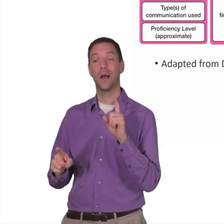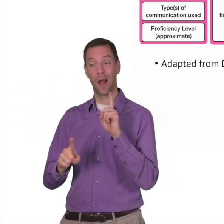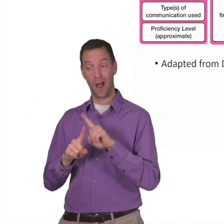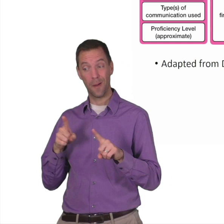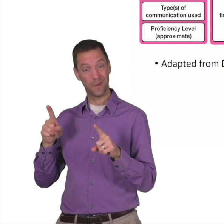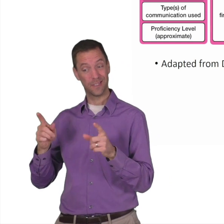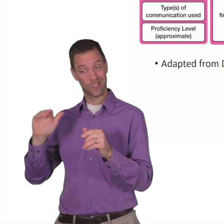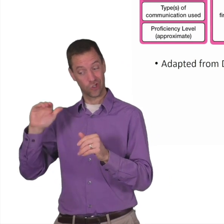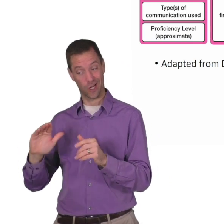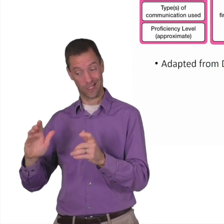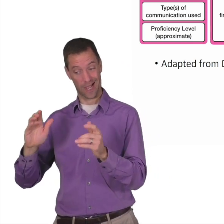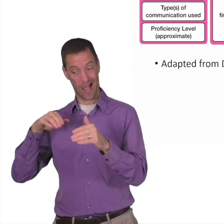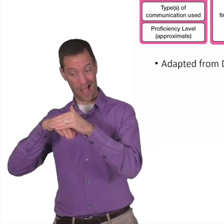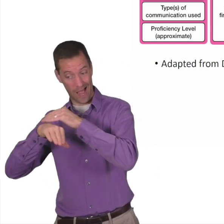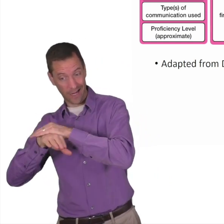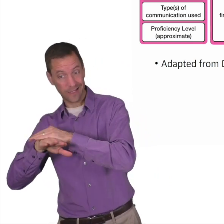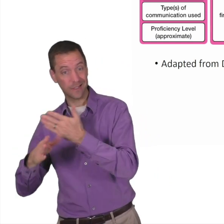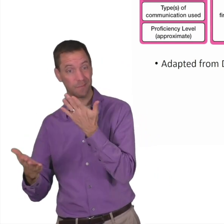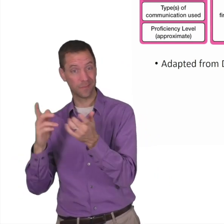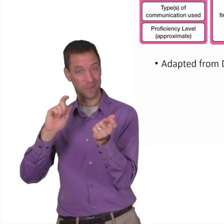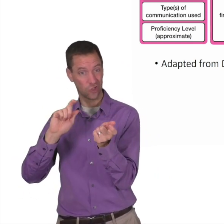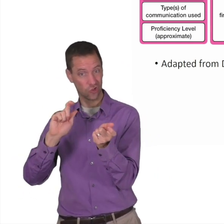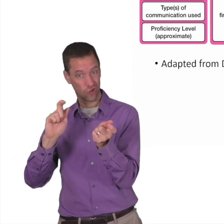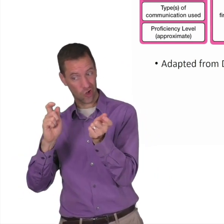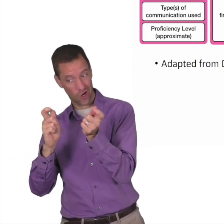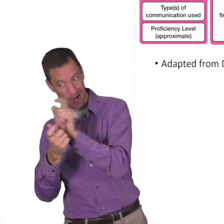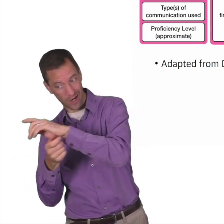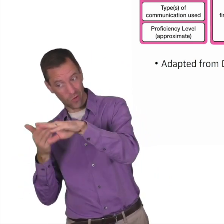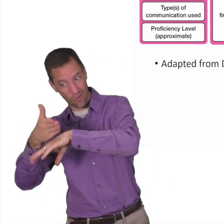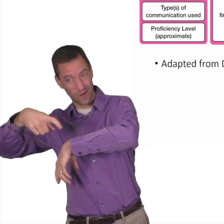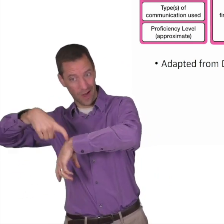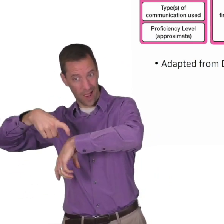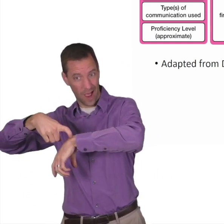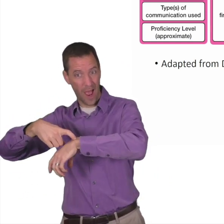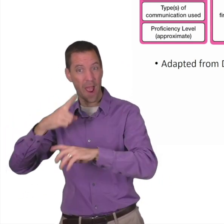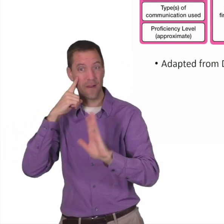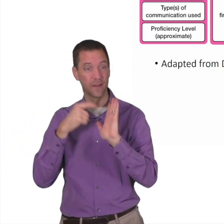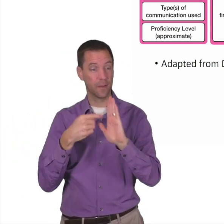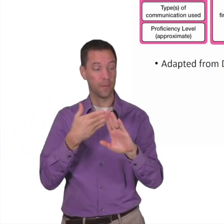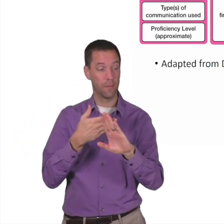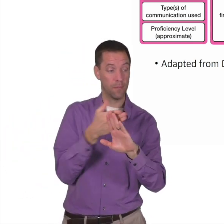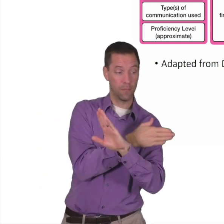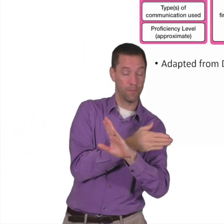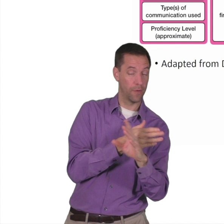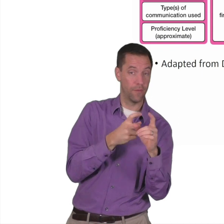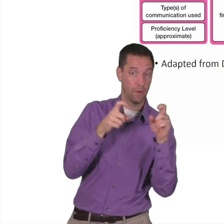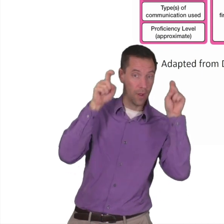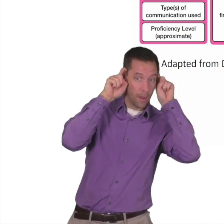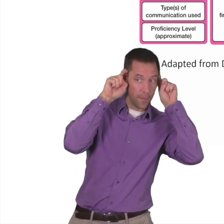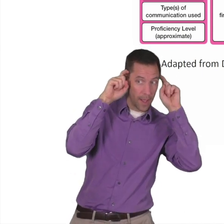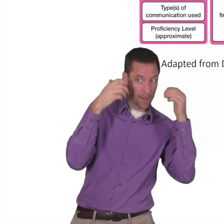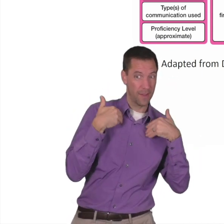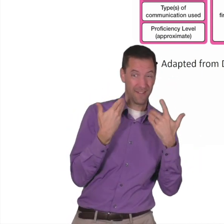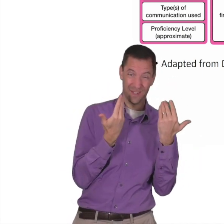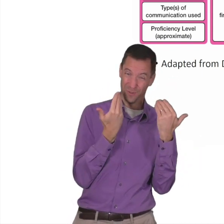child. The child's access to that spoken language may change over time. For example, prior